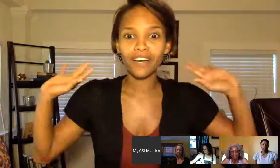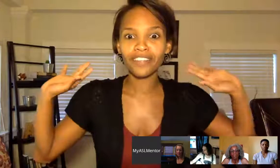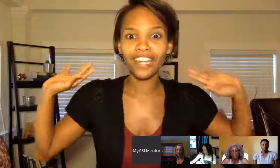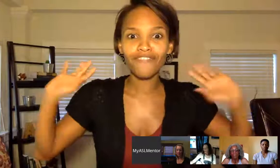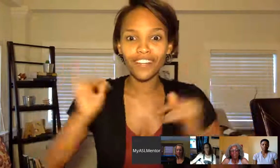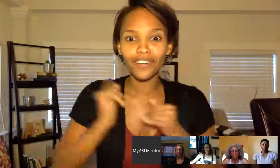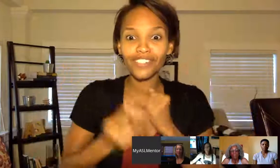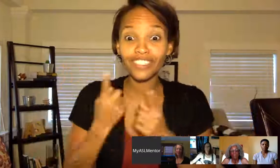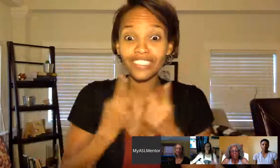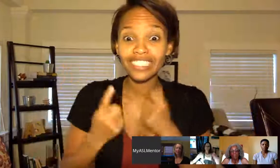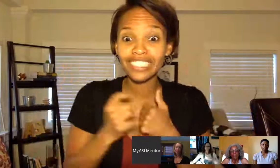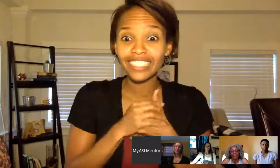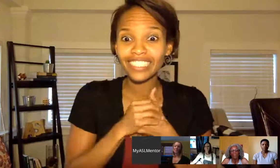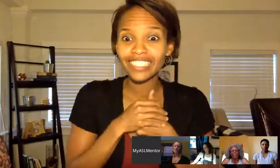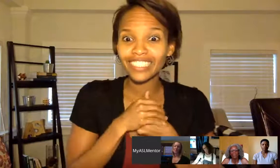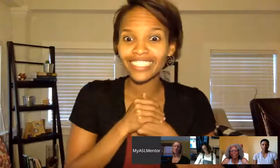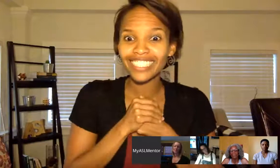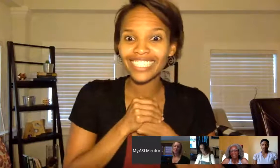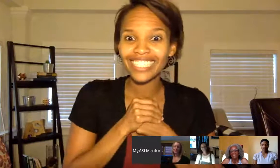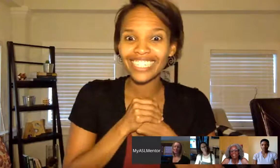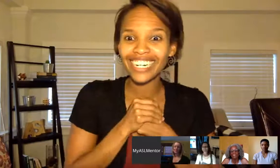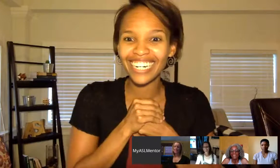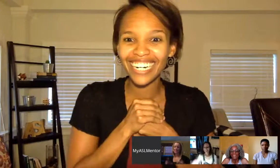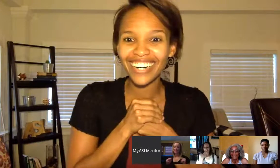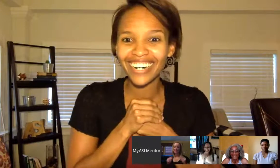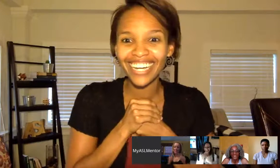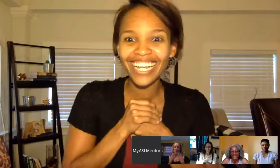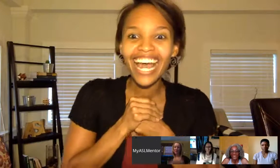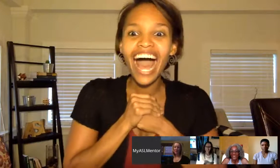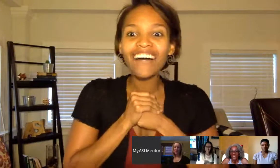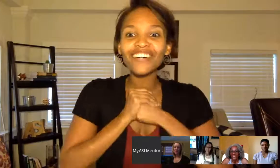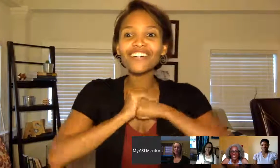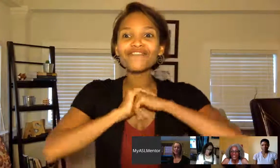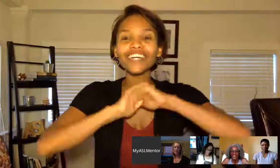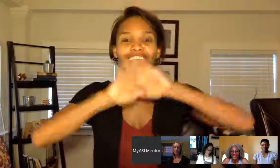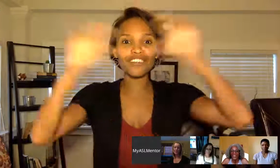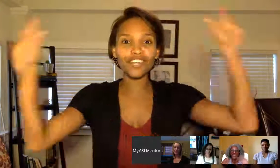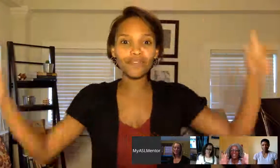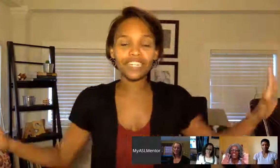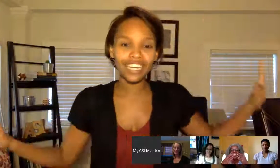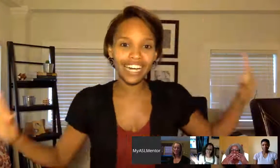I'm done. Any final questions? All